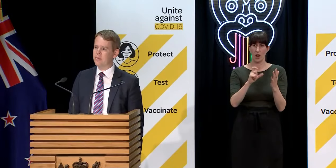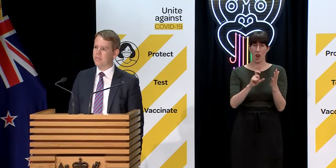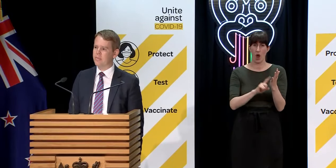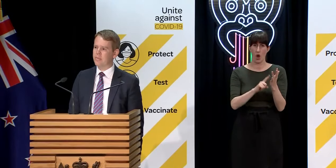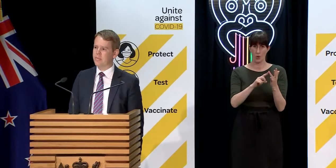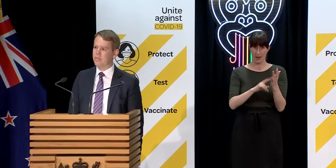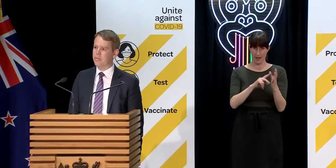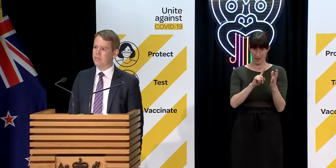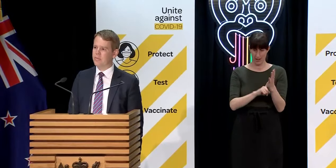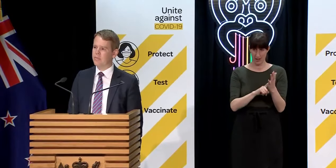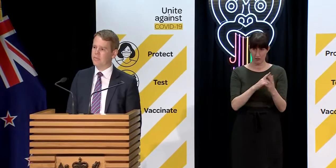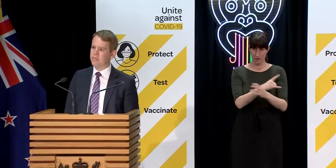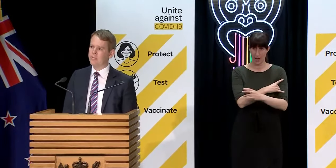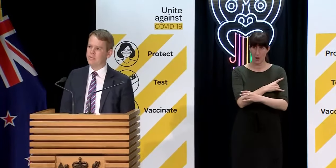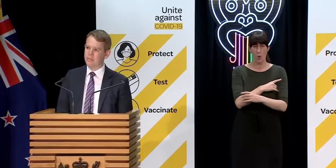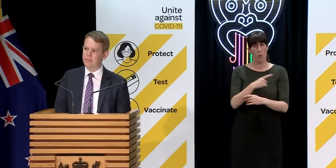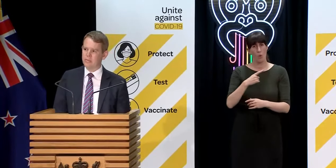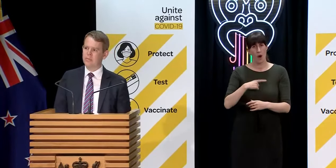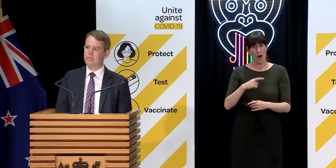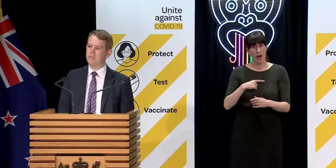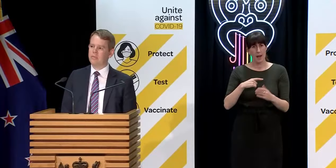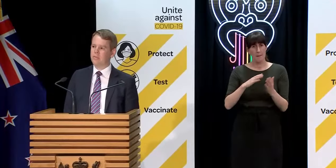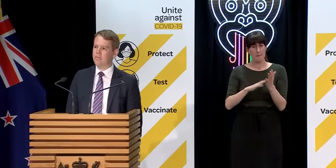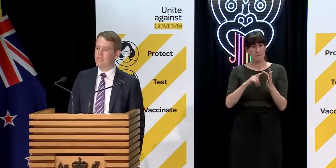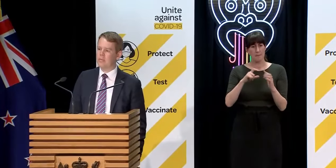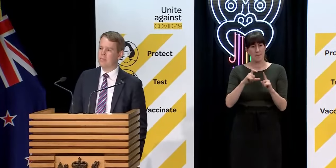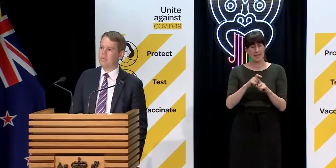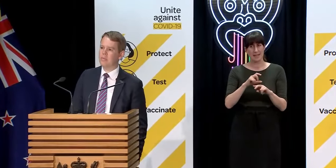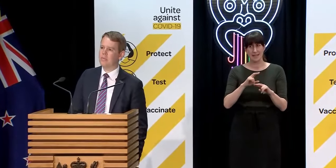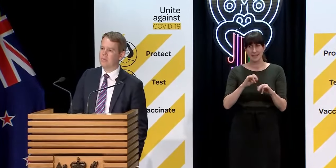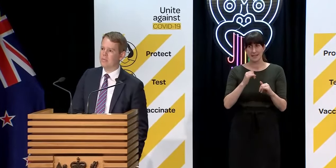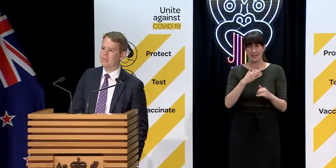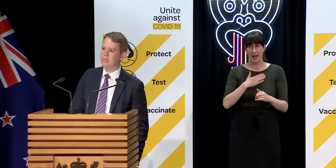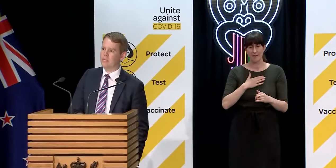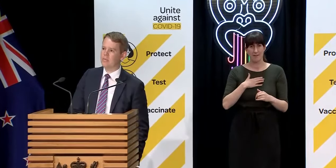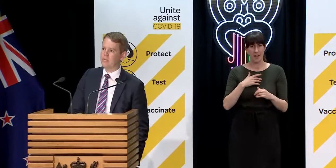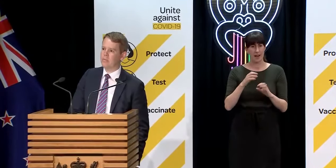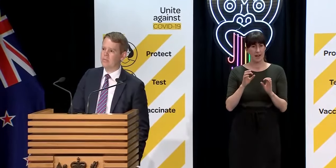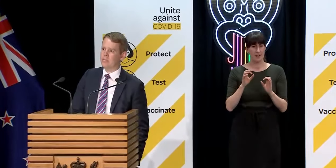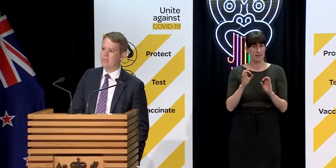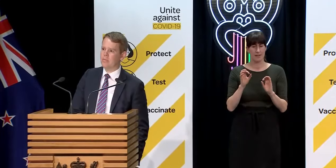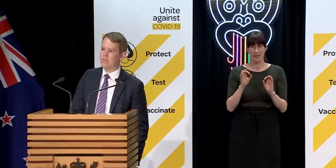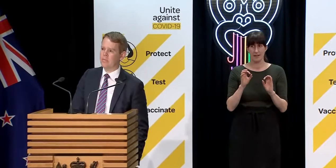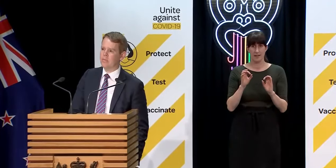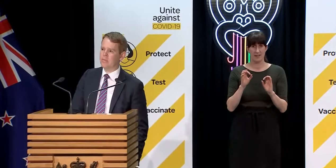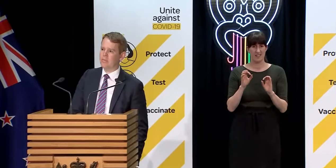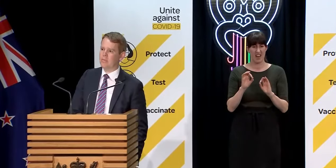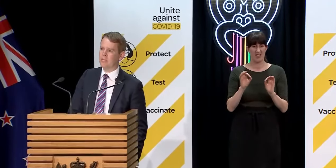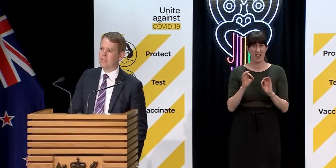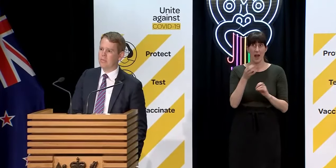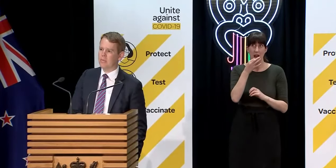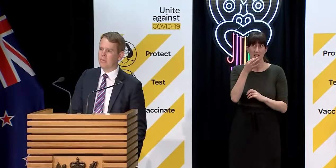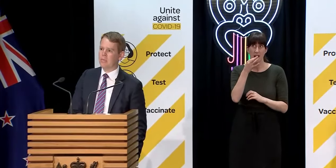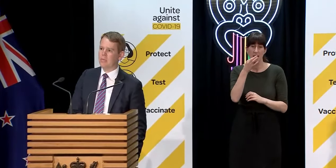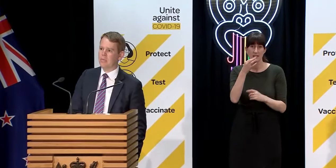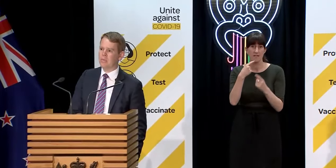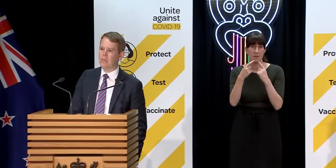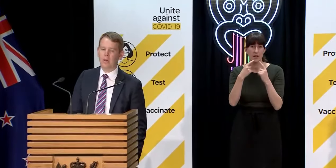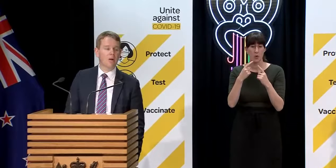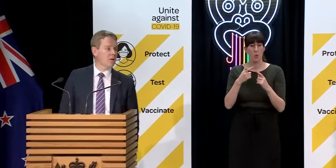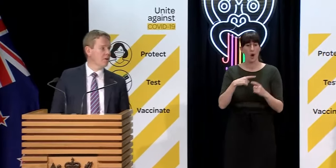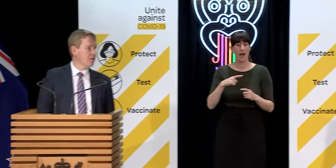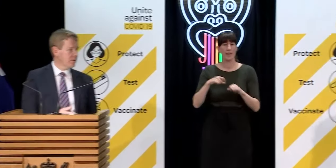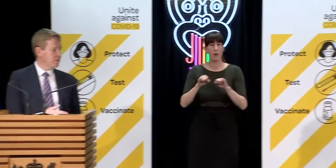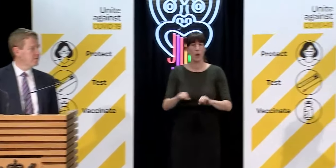proactively request clinical trial data from the manufacturer and instead wait for them to apply, given